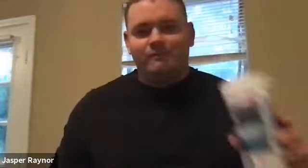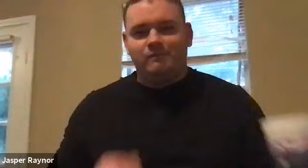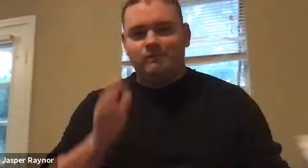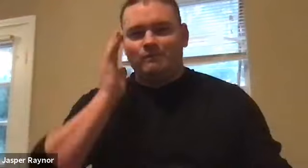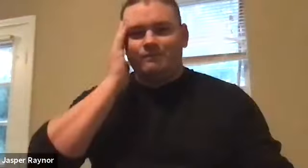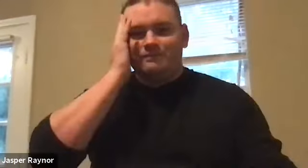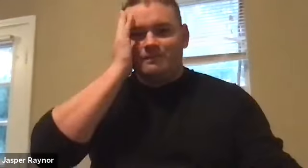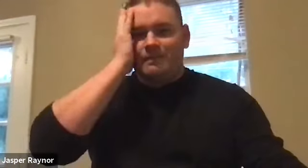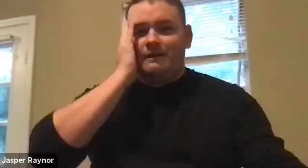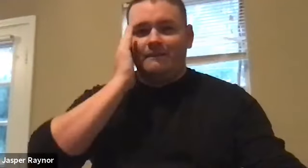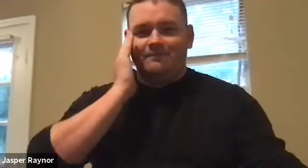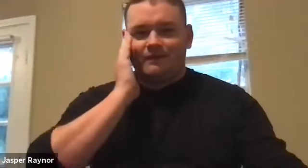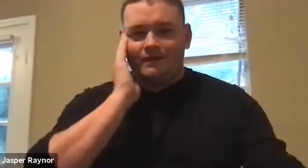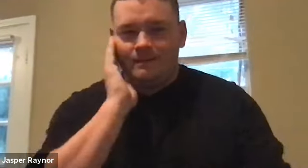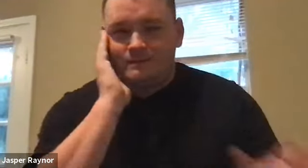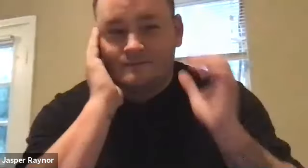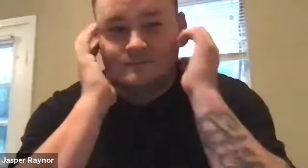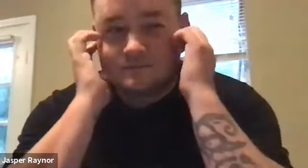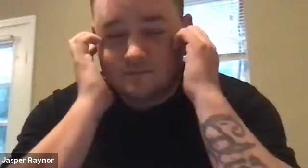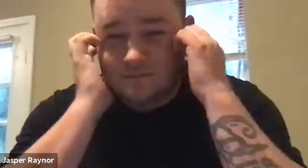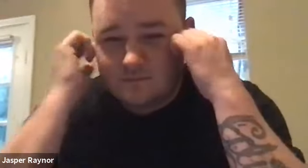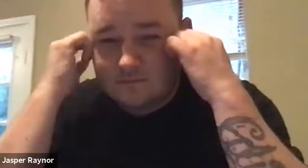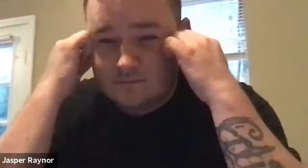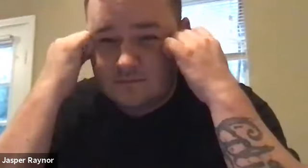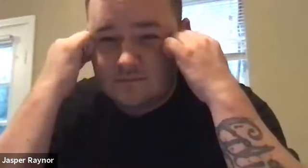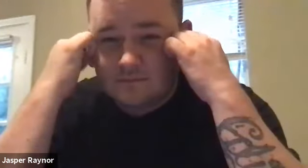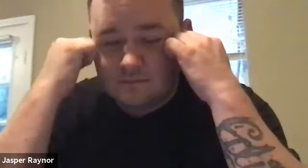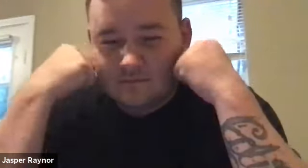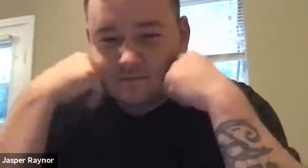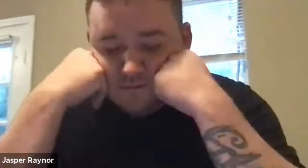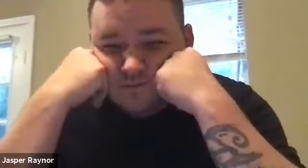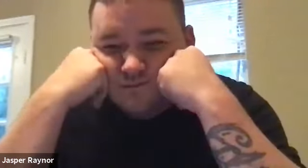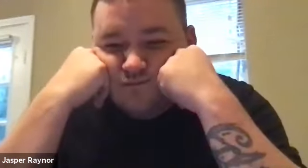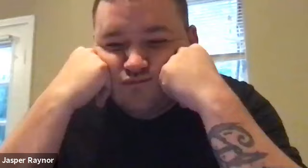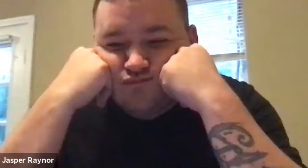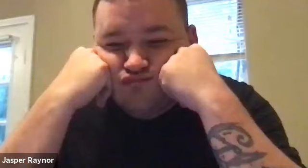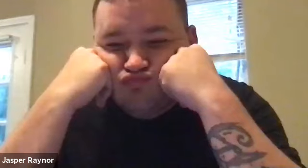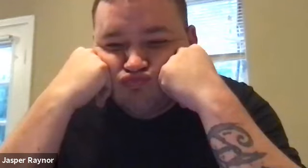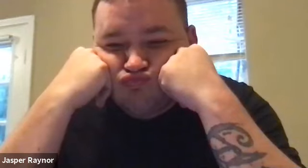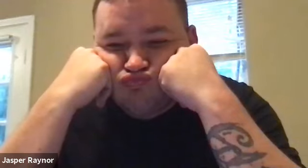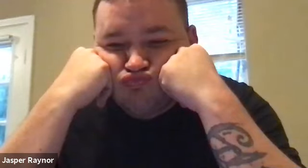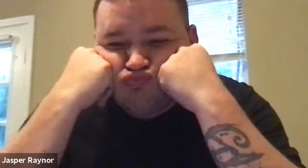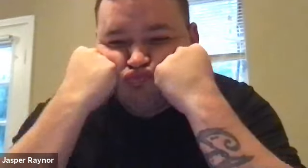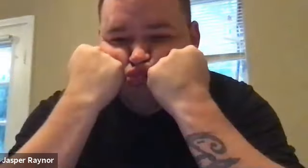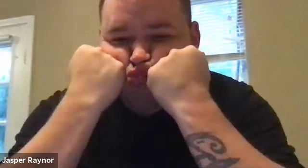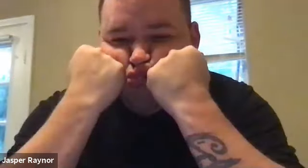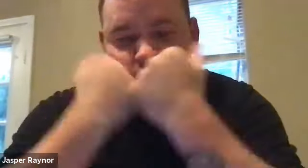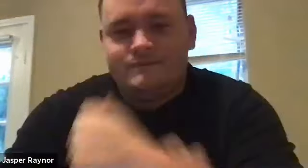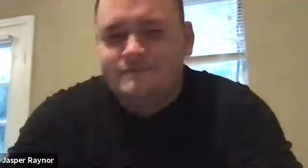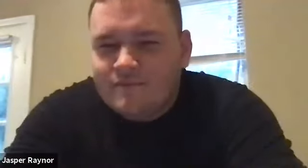not. Okay. What is Okay. it? So he said that he's always been a member of the deaf community, and I was just